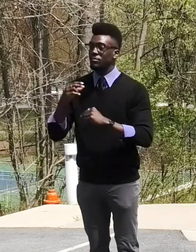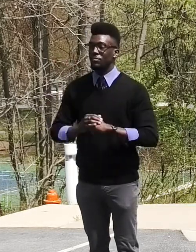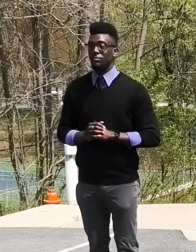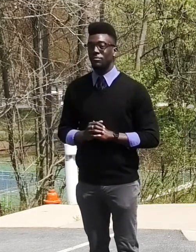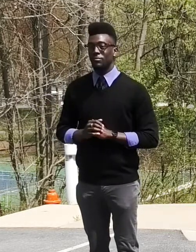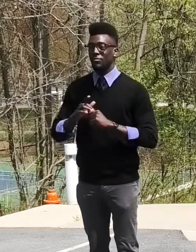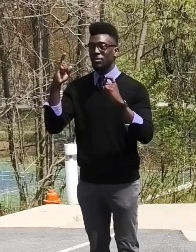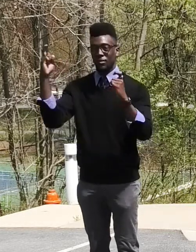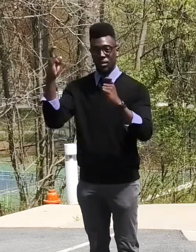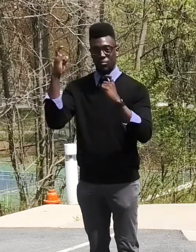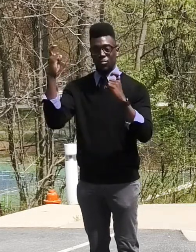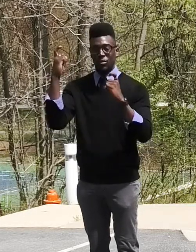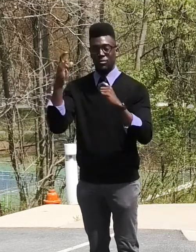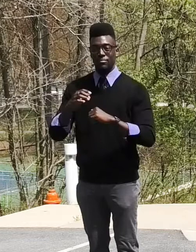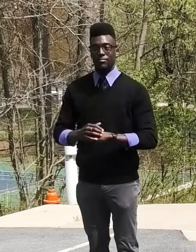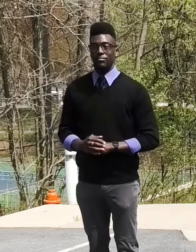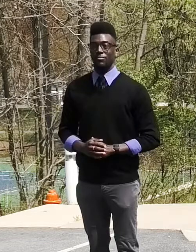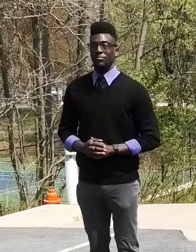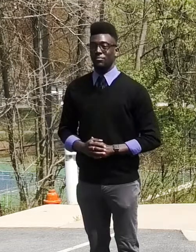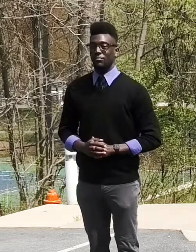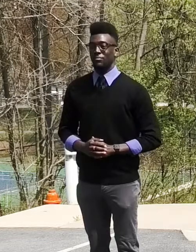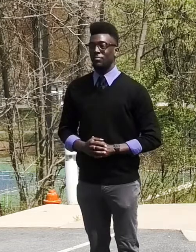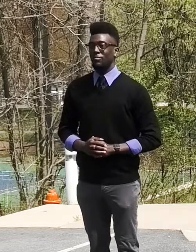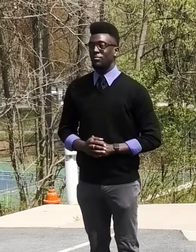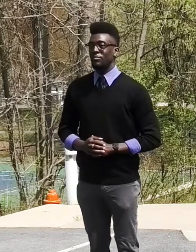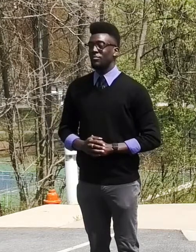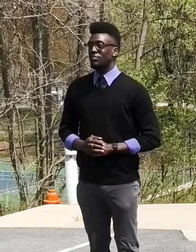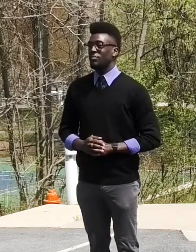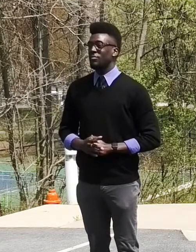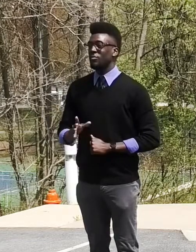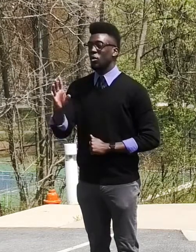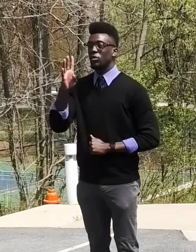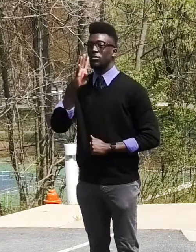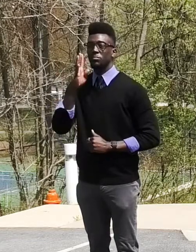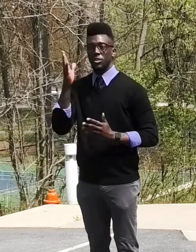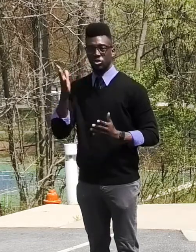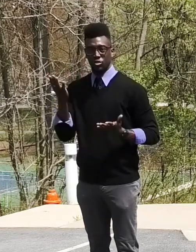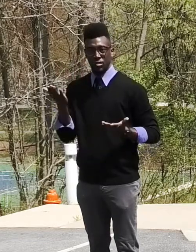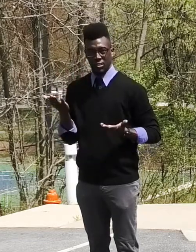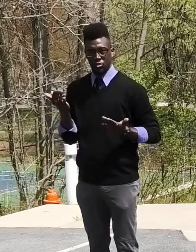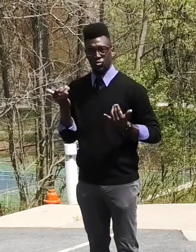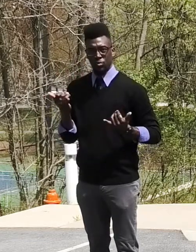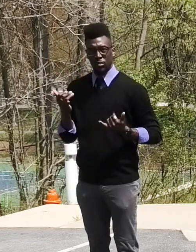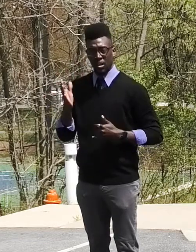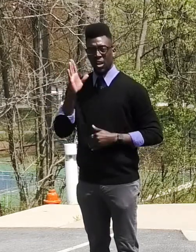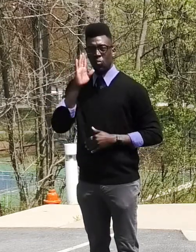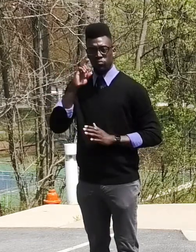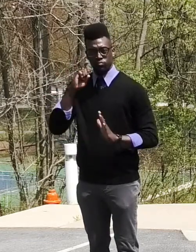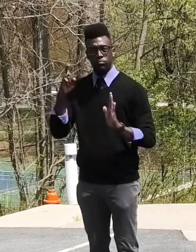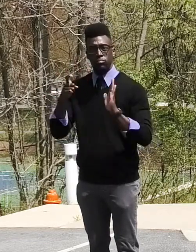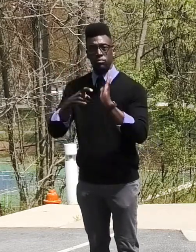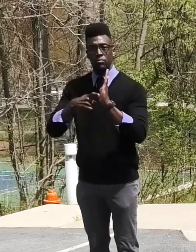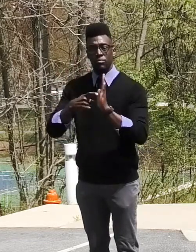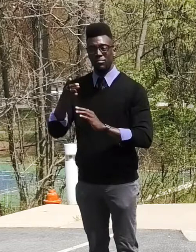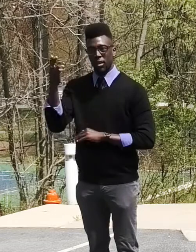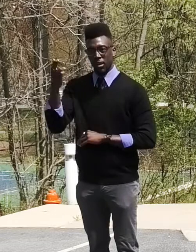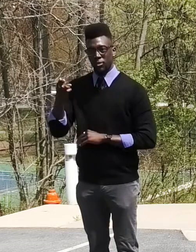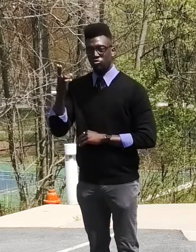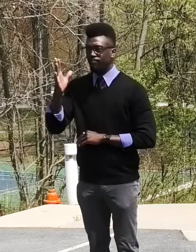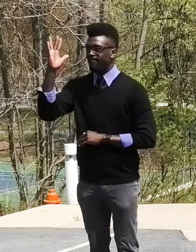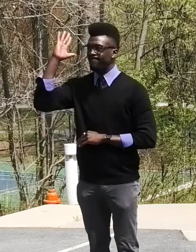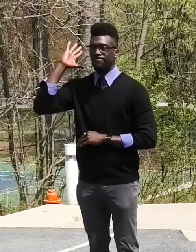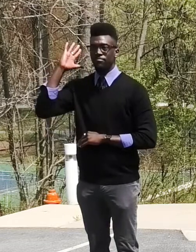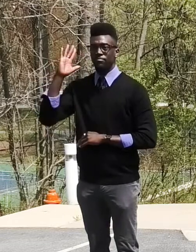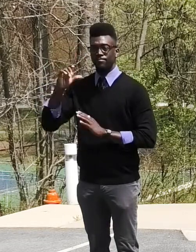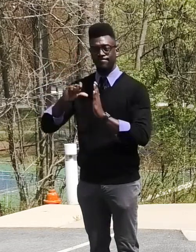and celebration. I know our esteemed speakers will address the history and significance of